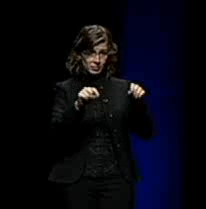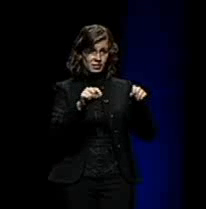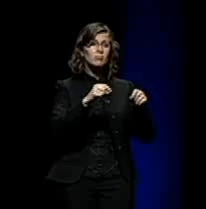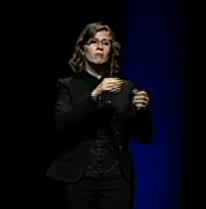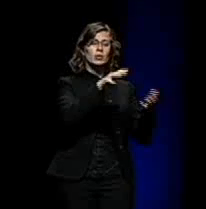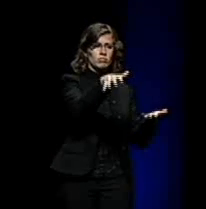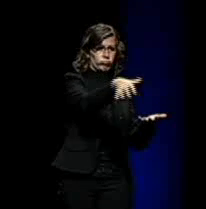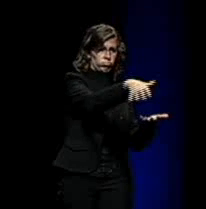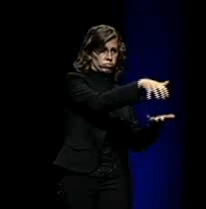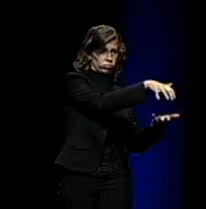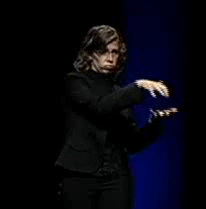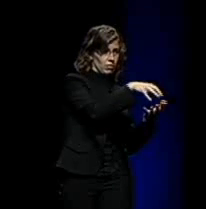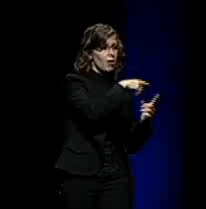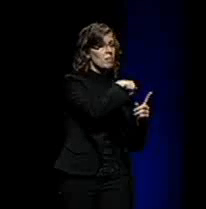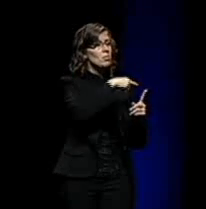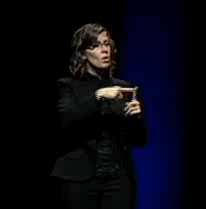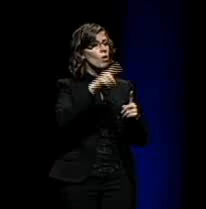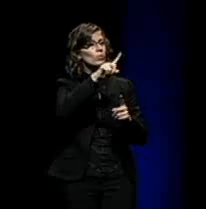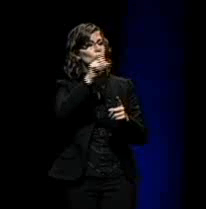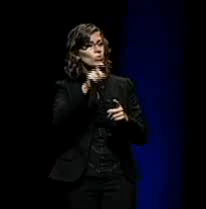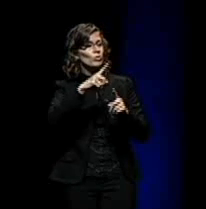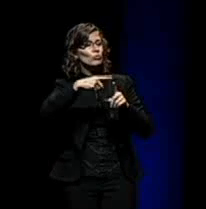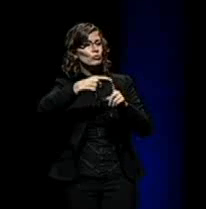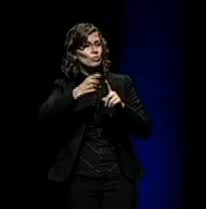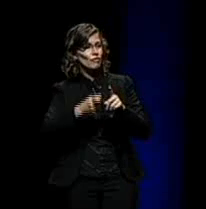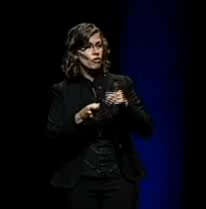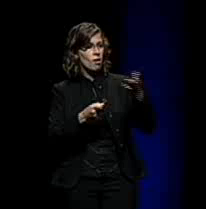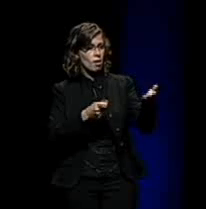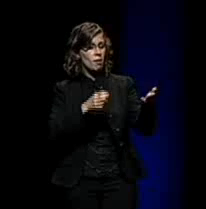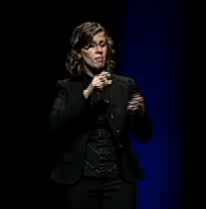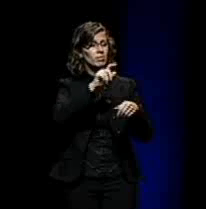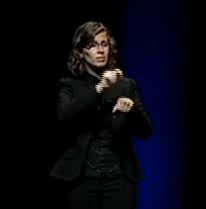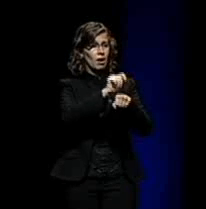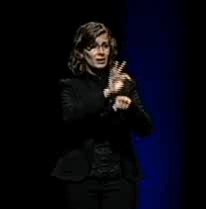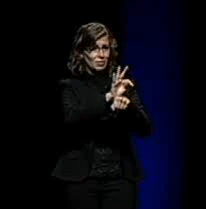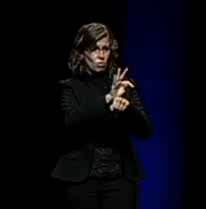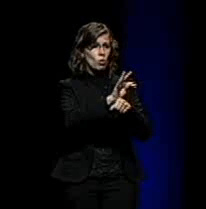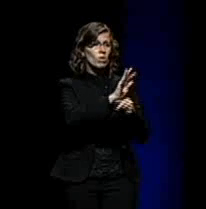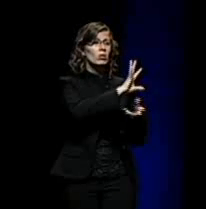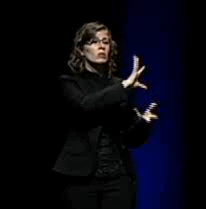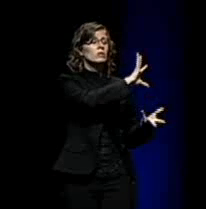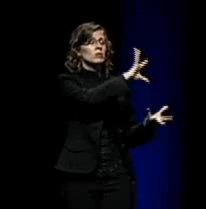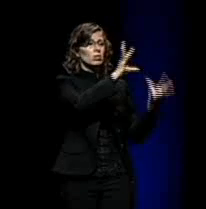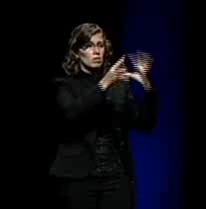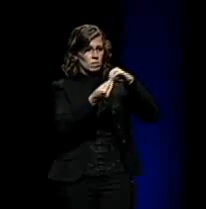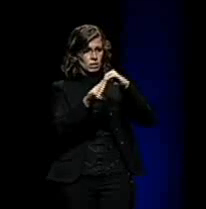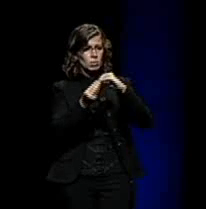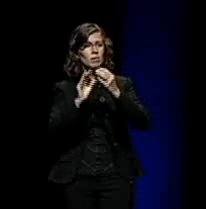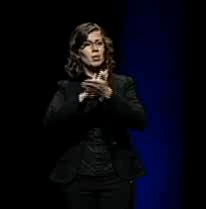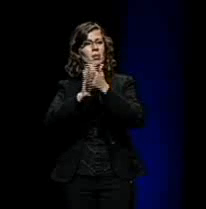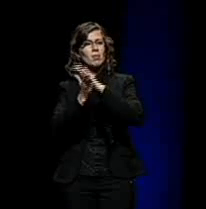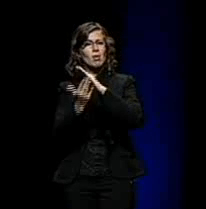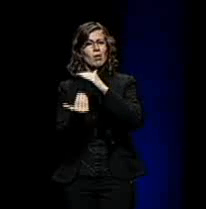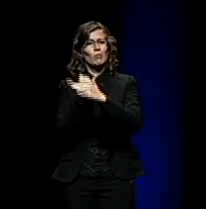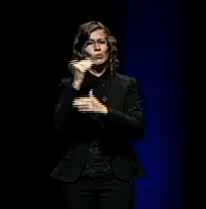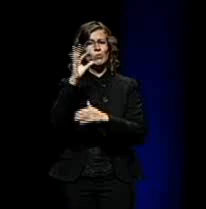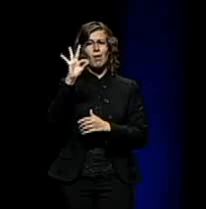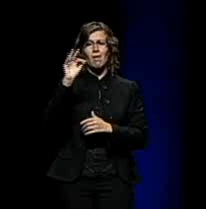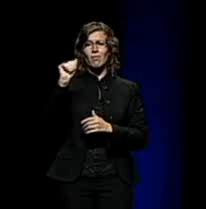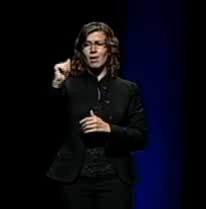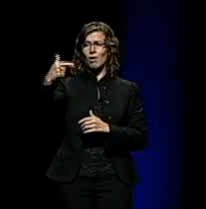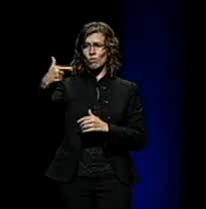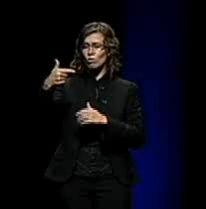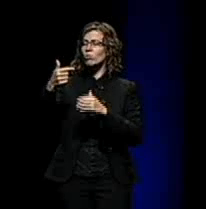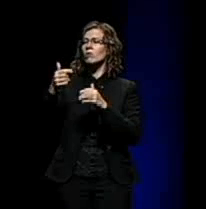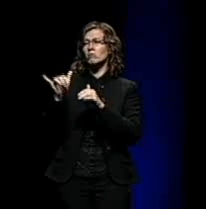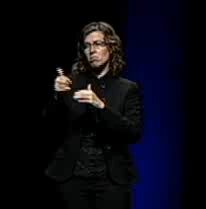Task Force to develop an extensive FAQ, so that you can, that will also be in the link on NIC